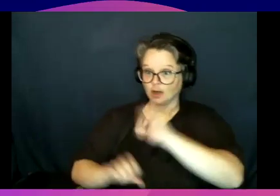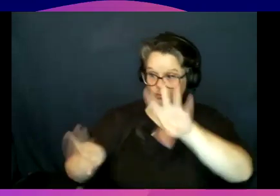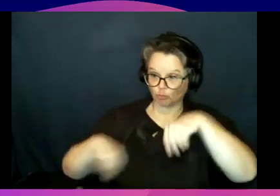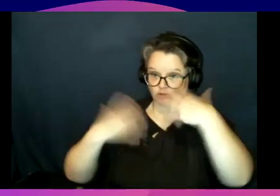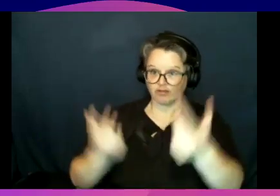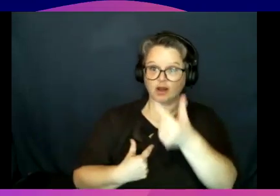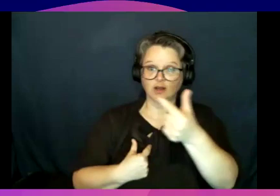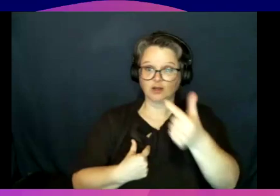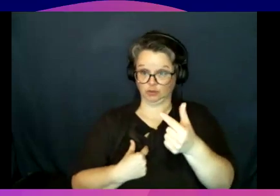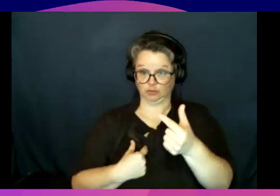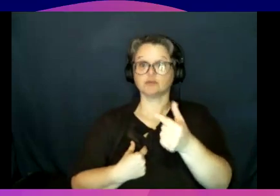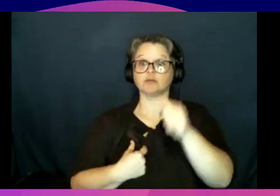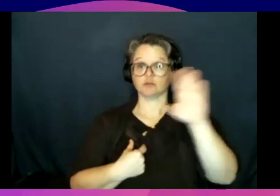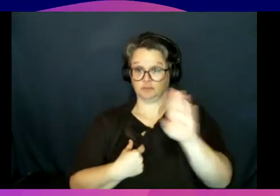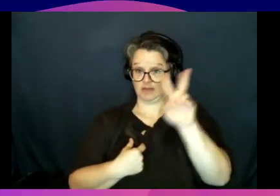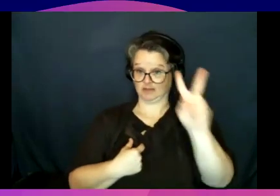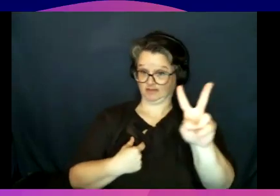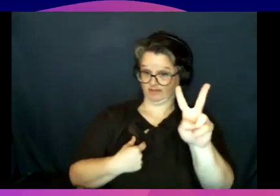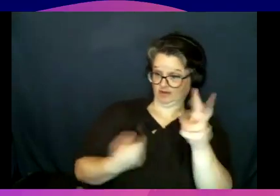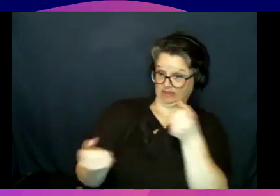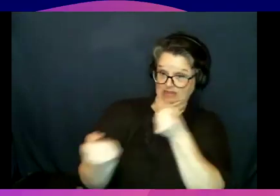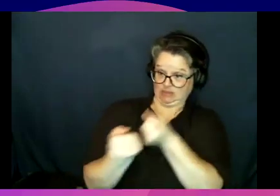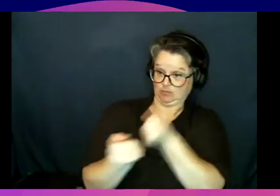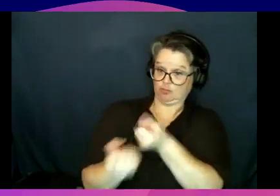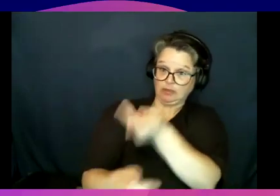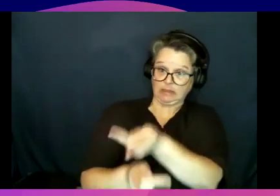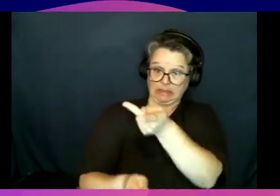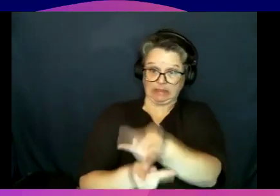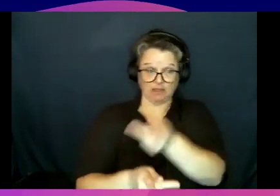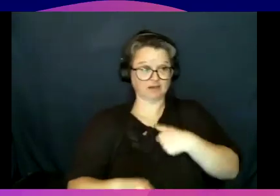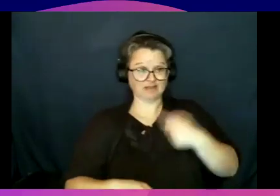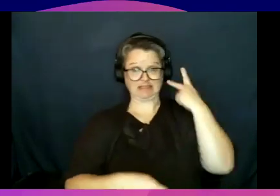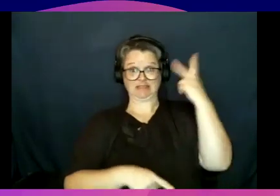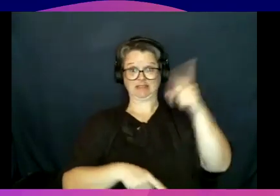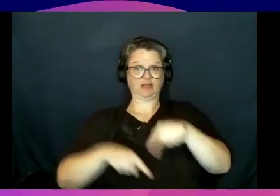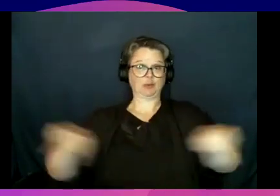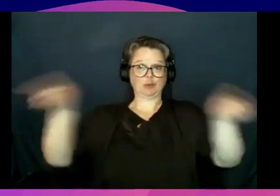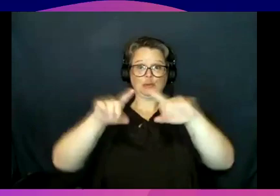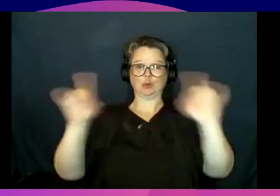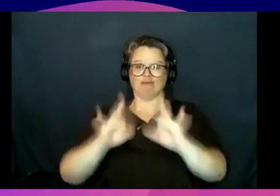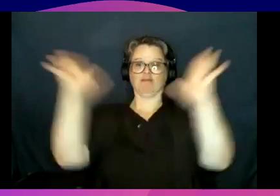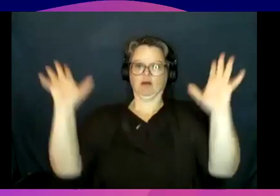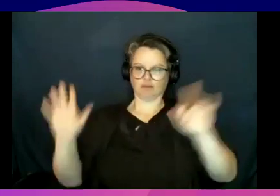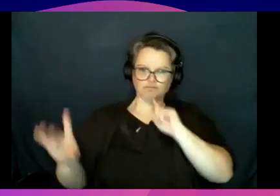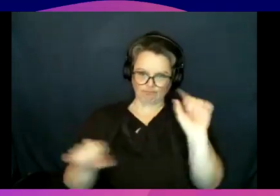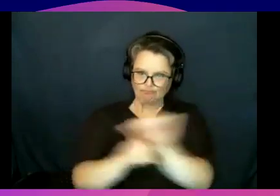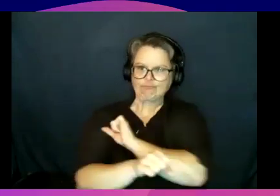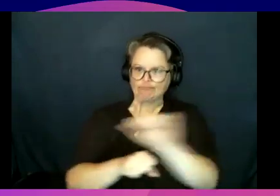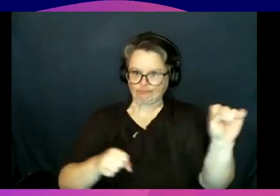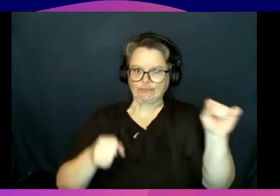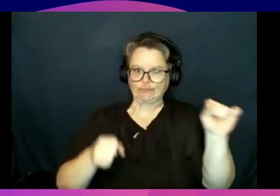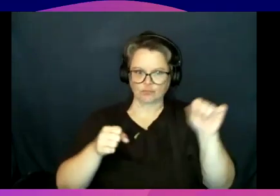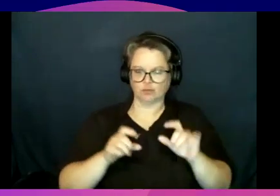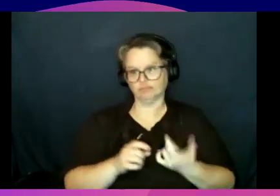This tension, I learned, is very real. So early in the pandemic, we heard from our provincial and